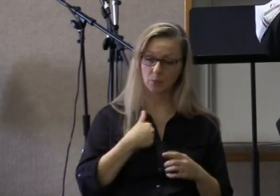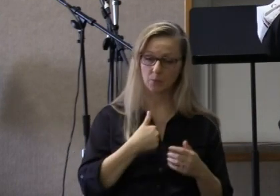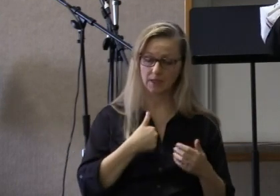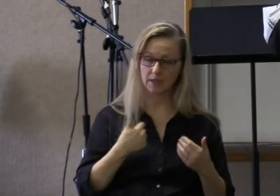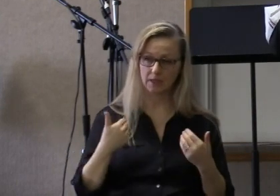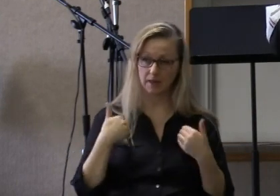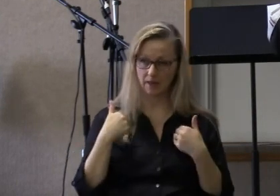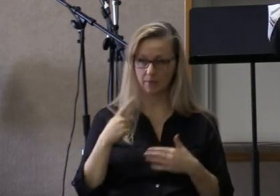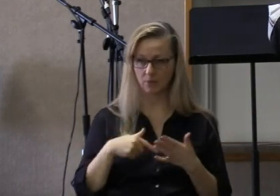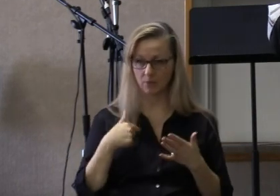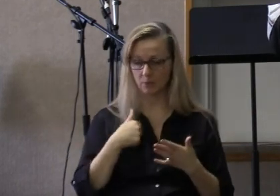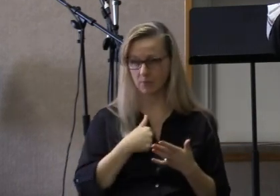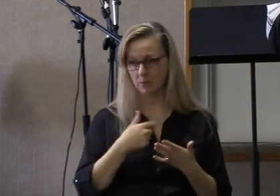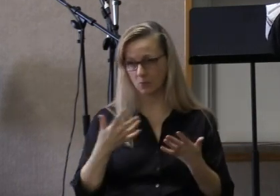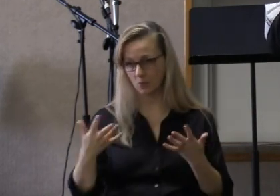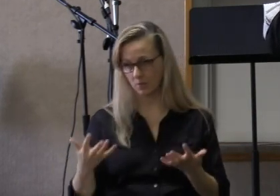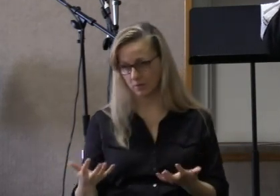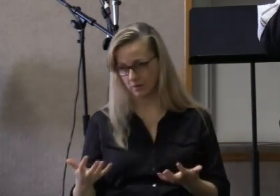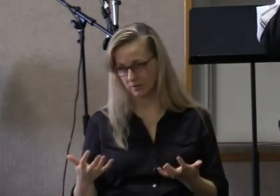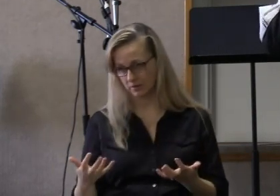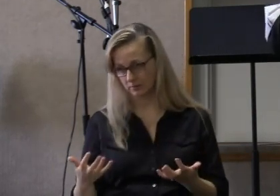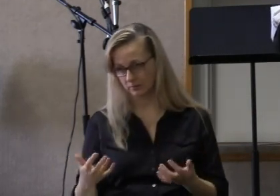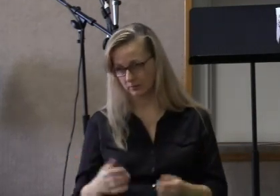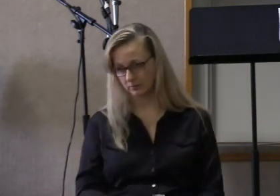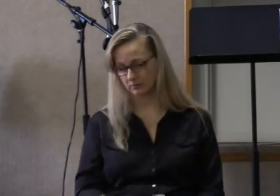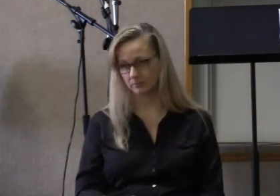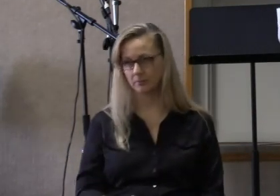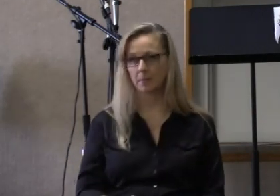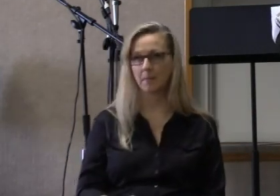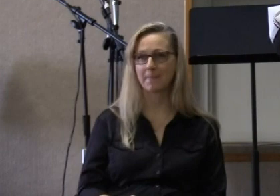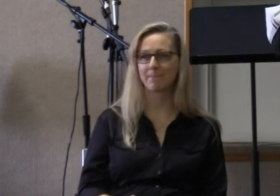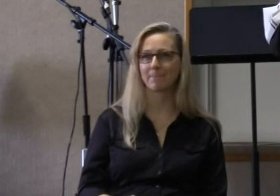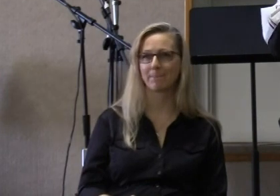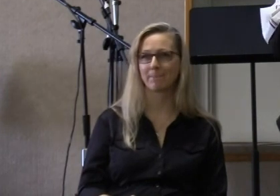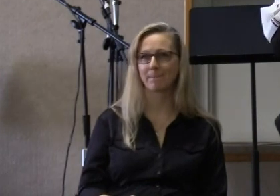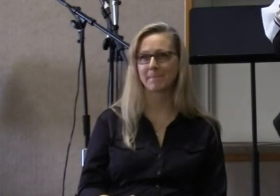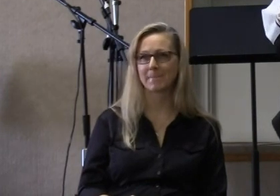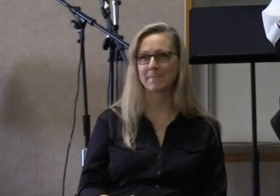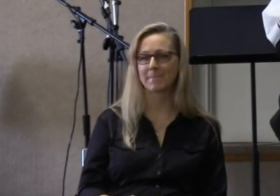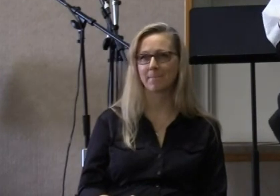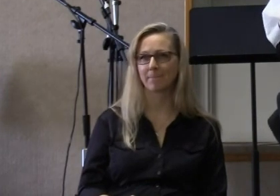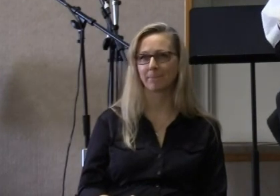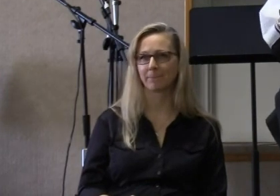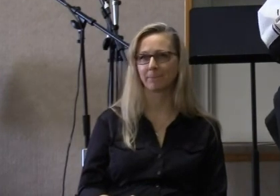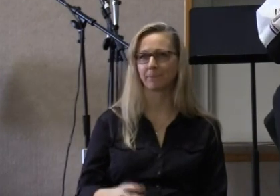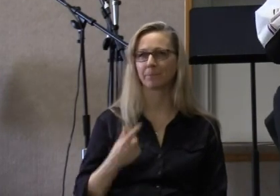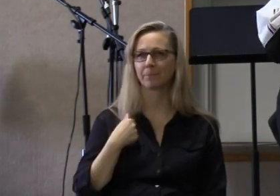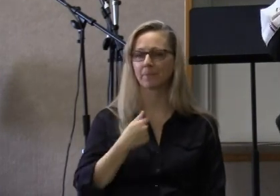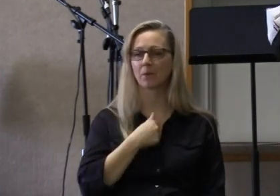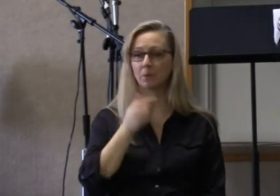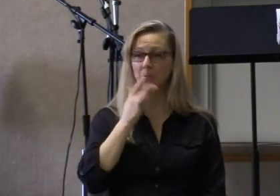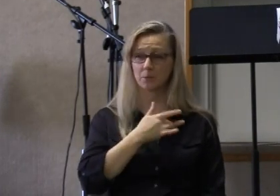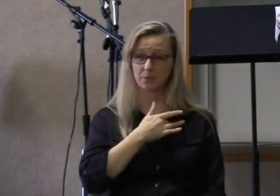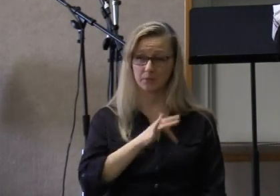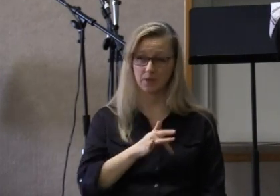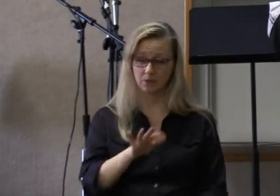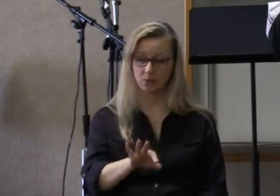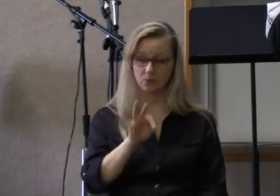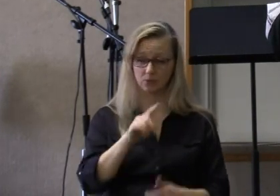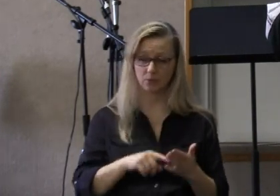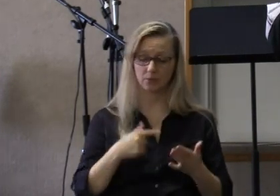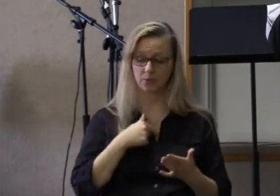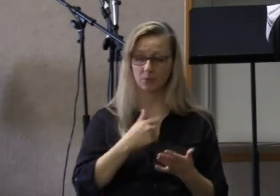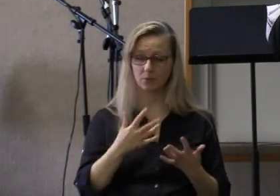want. Because we all want to be satisfied when given a choice, we will tend to choose what we want the most.